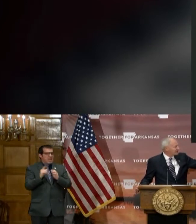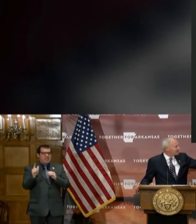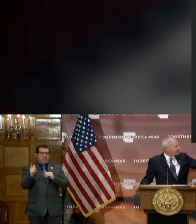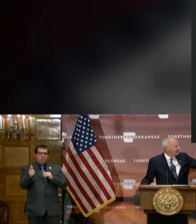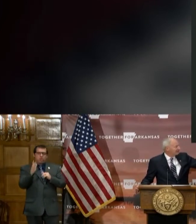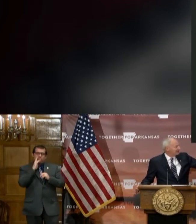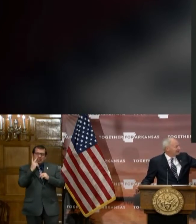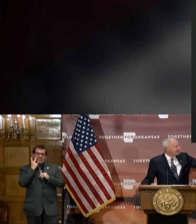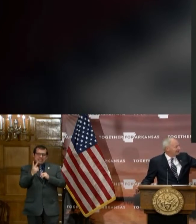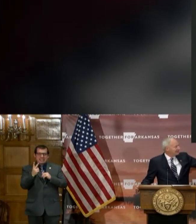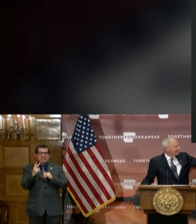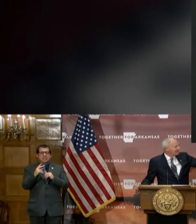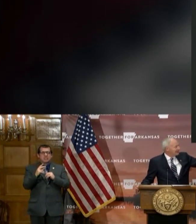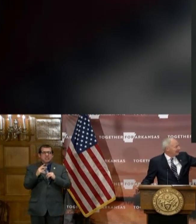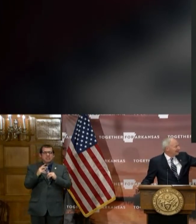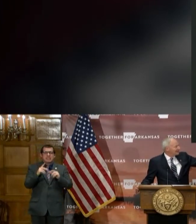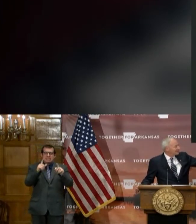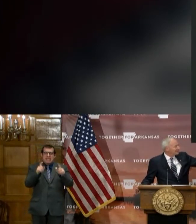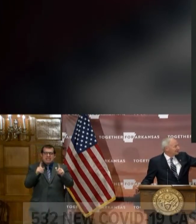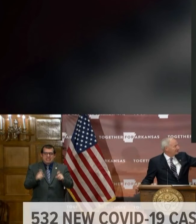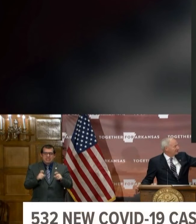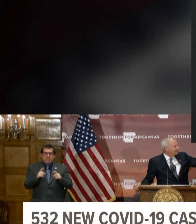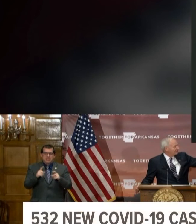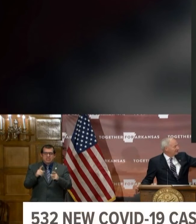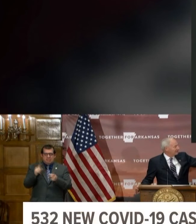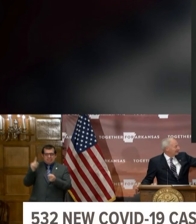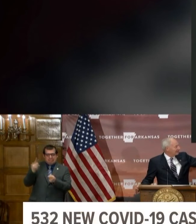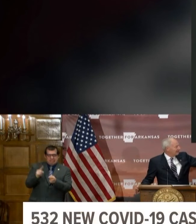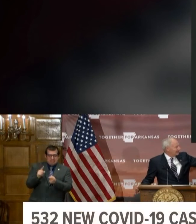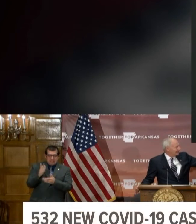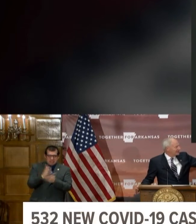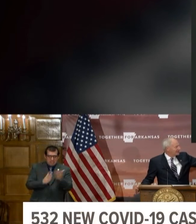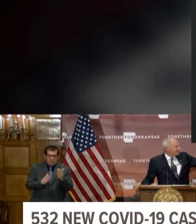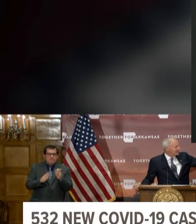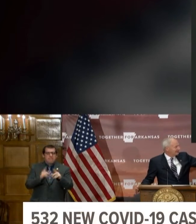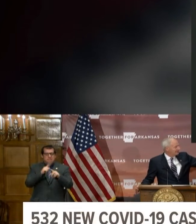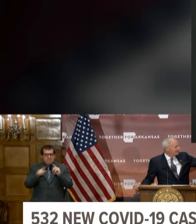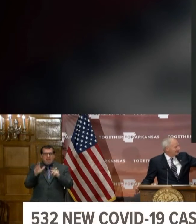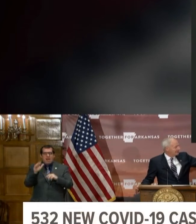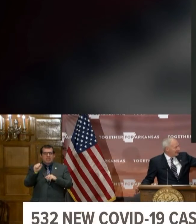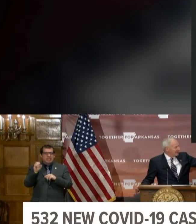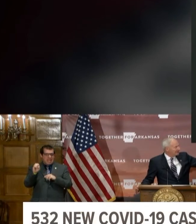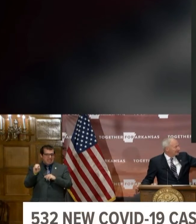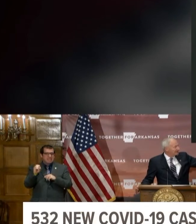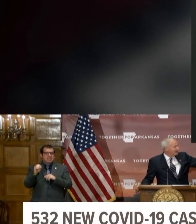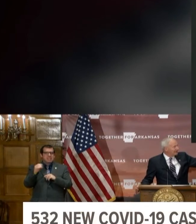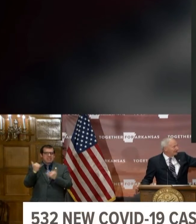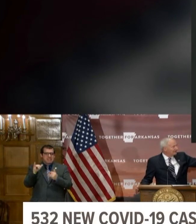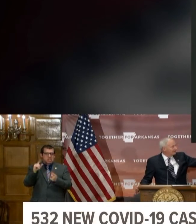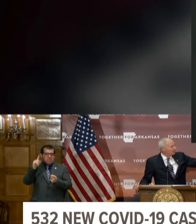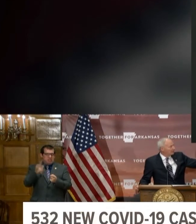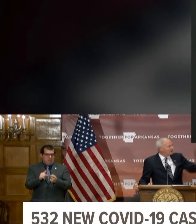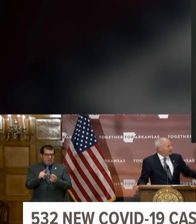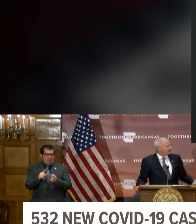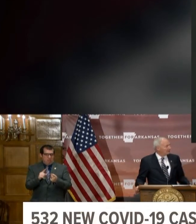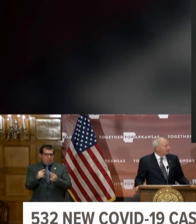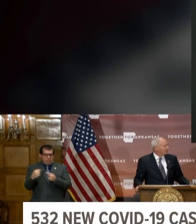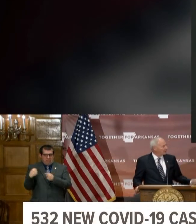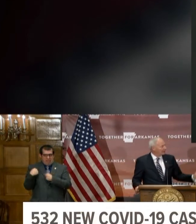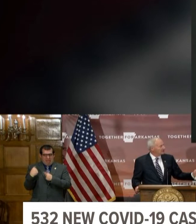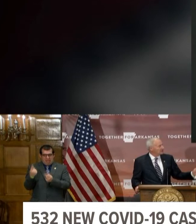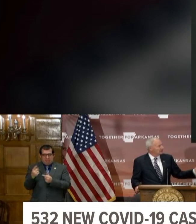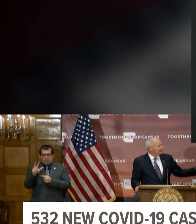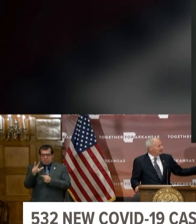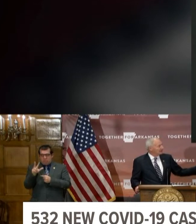our testing has not been as high as it could have been, but our cases have been down for the last 3 or